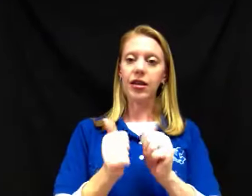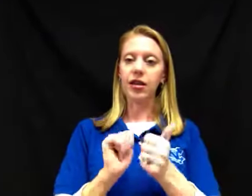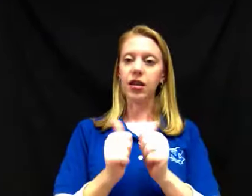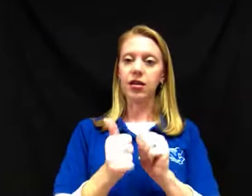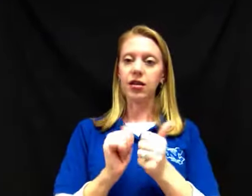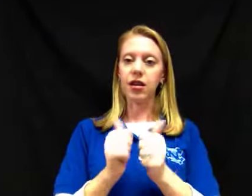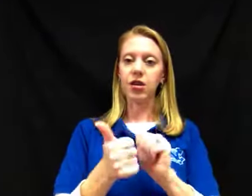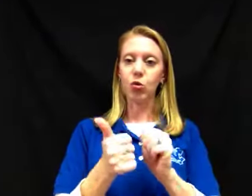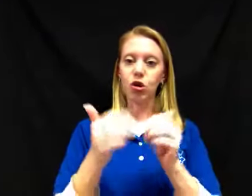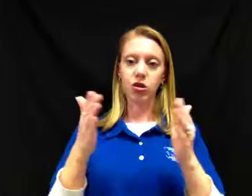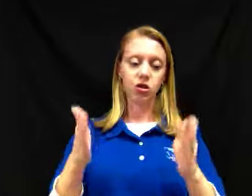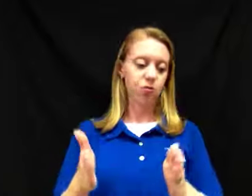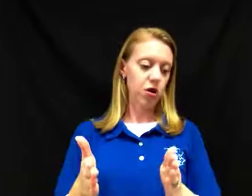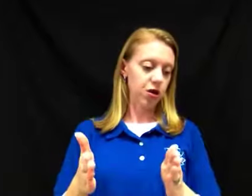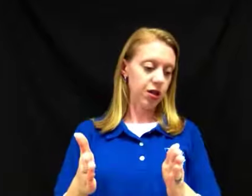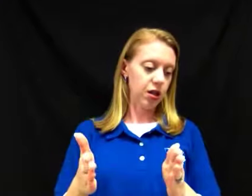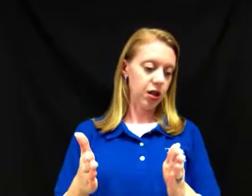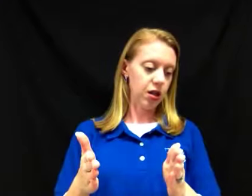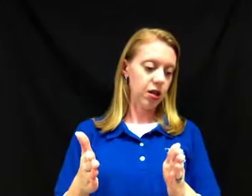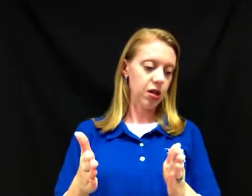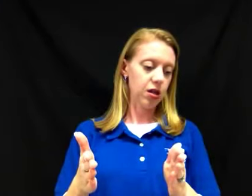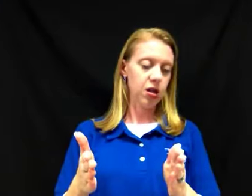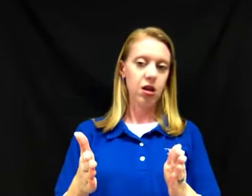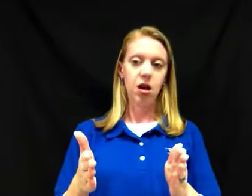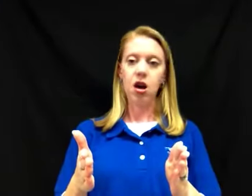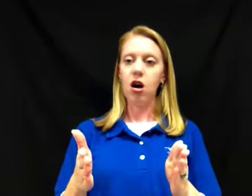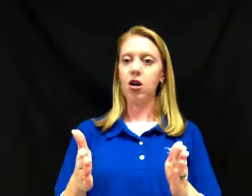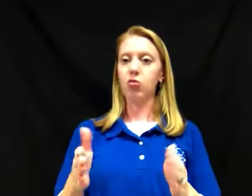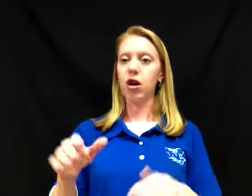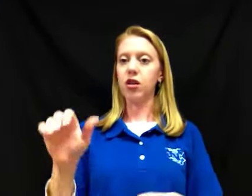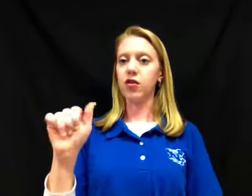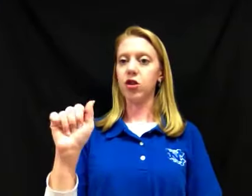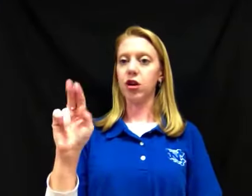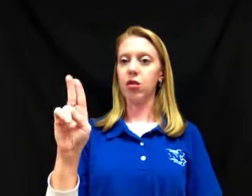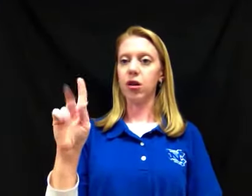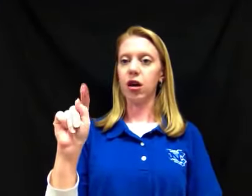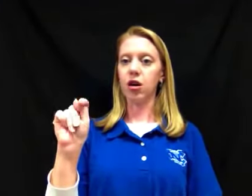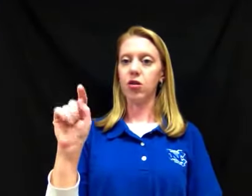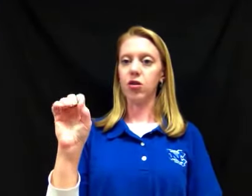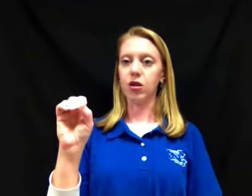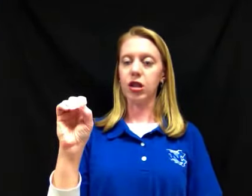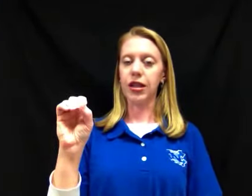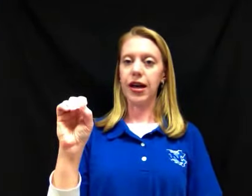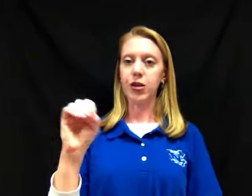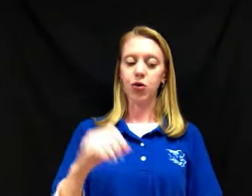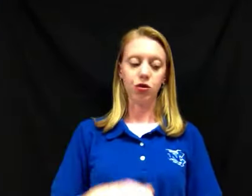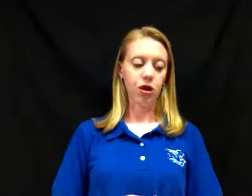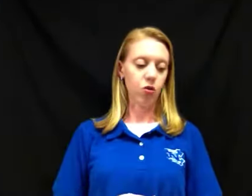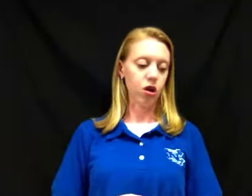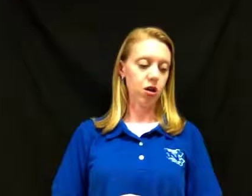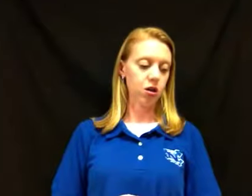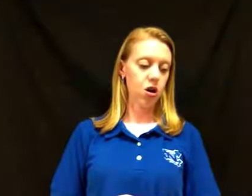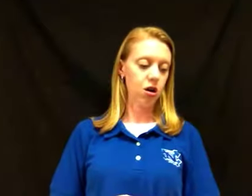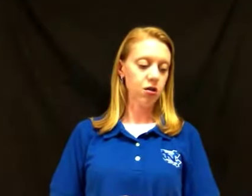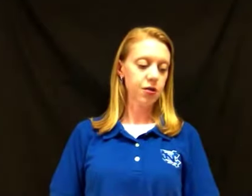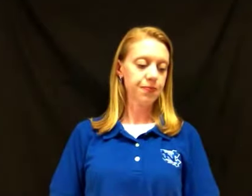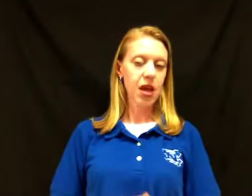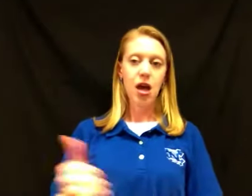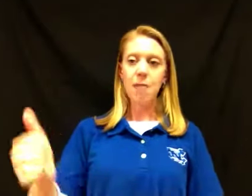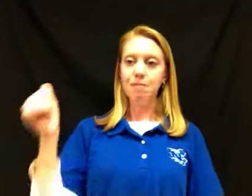Athlete is a sports person. Auto body, if you're talking about the class where you learn how to work on cars.